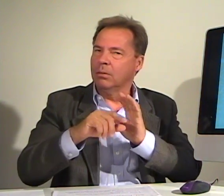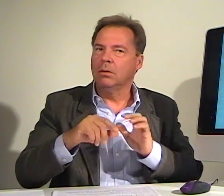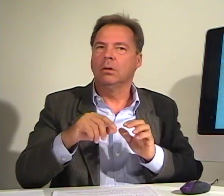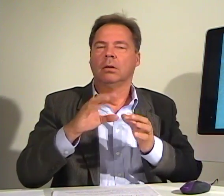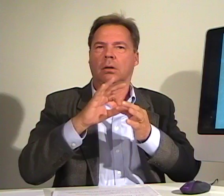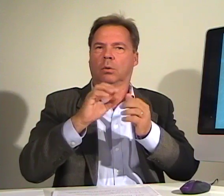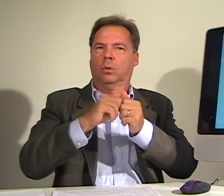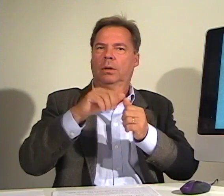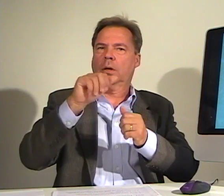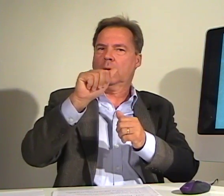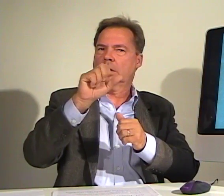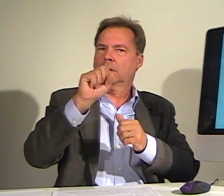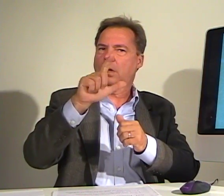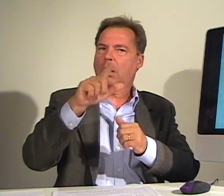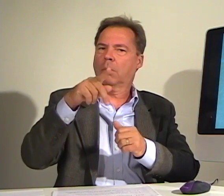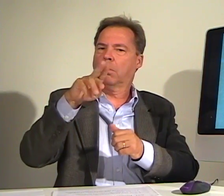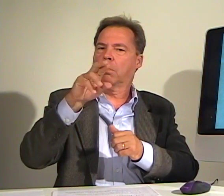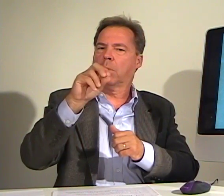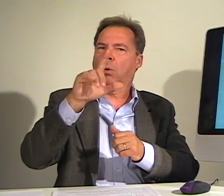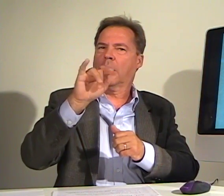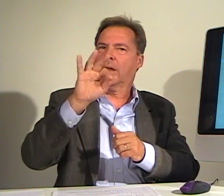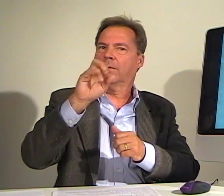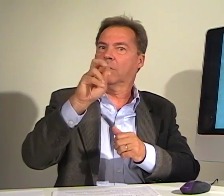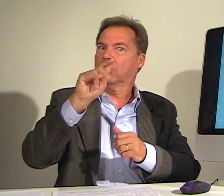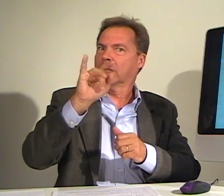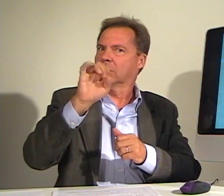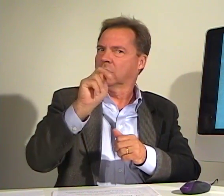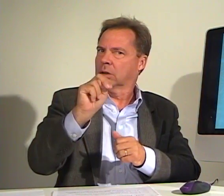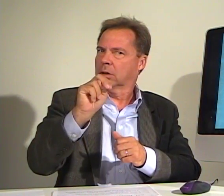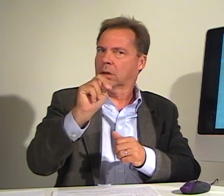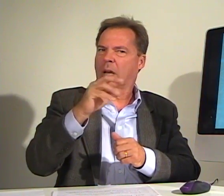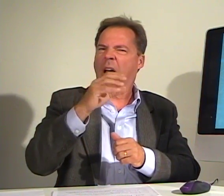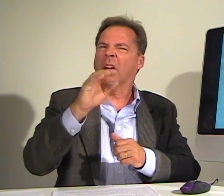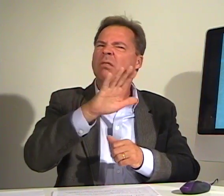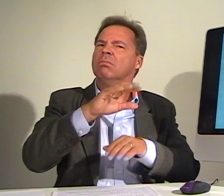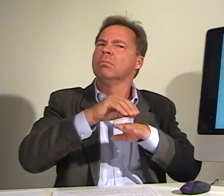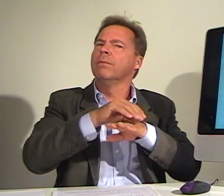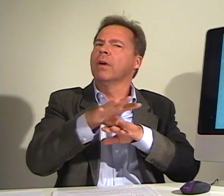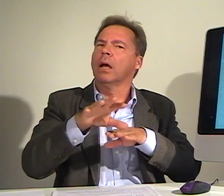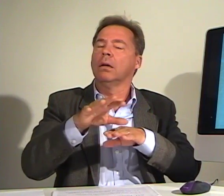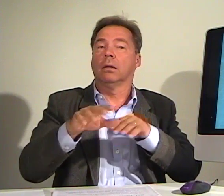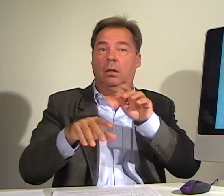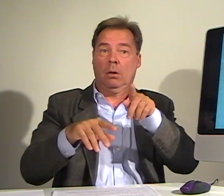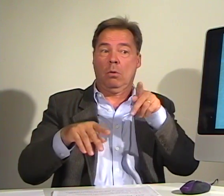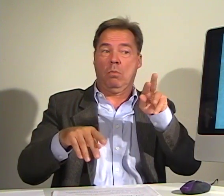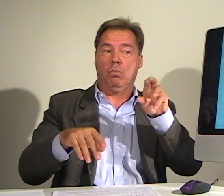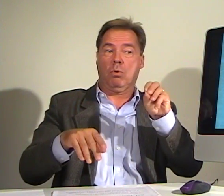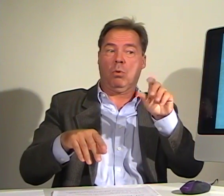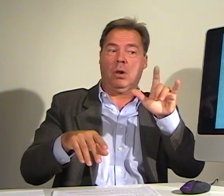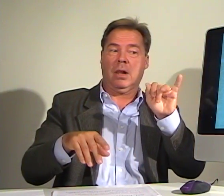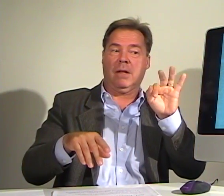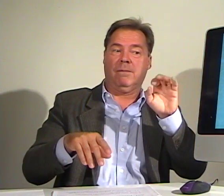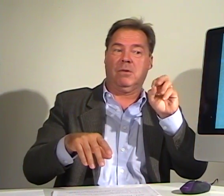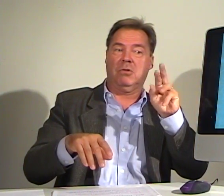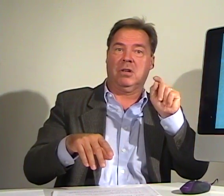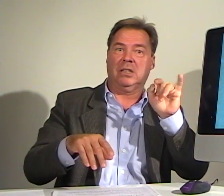First, I want to discuss the background on ASL proliferation and its effects. Here's